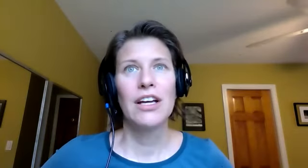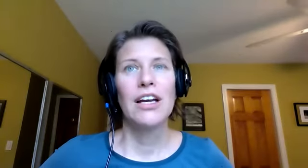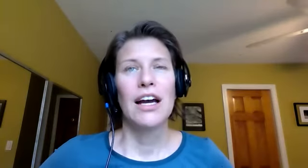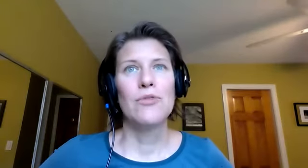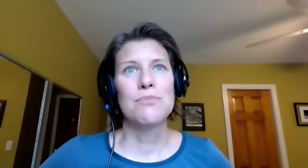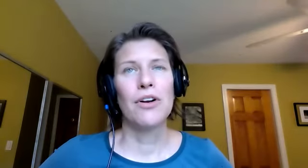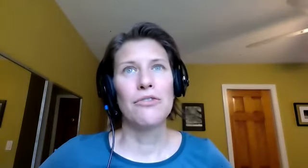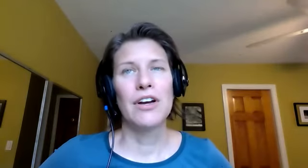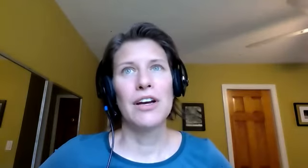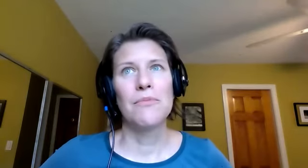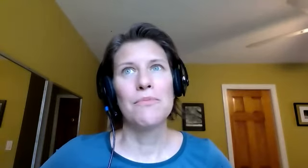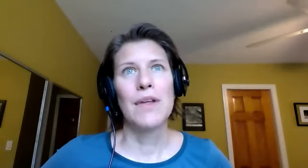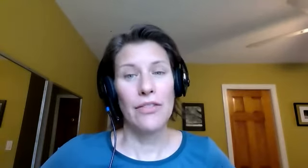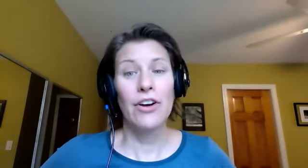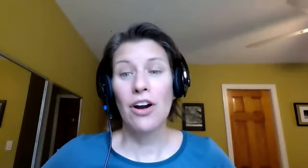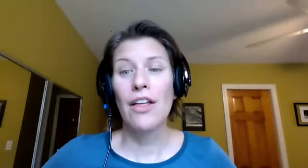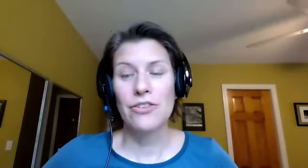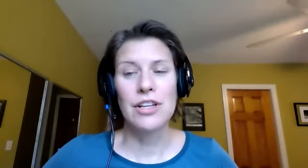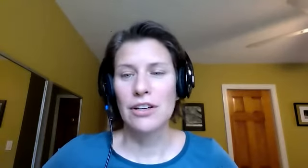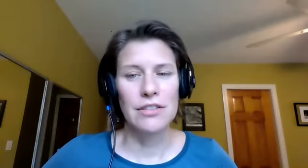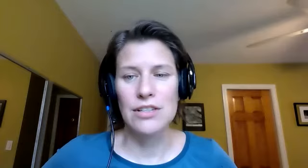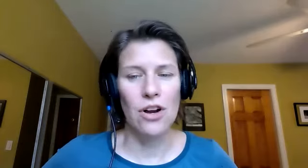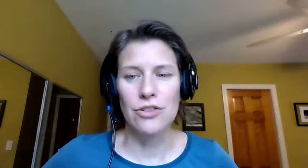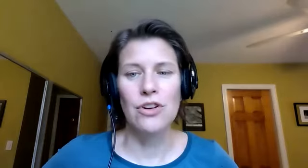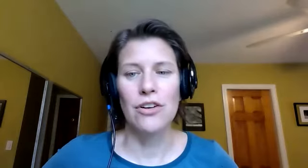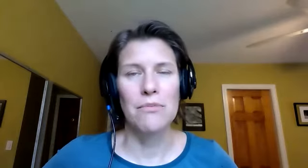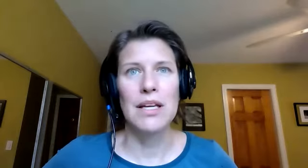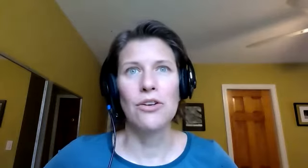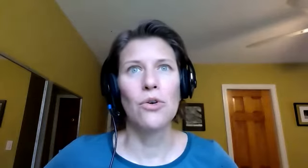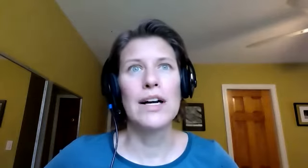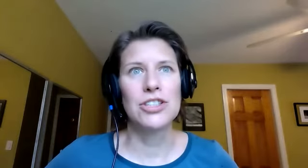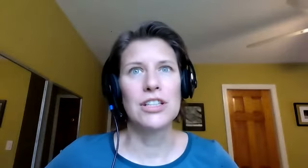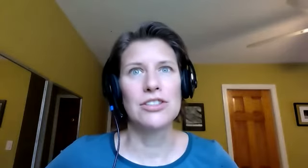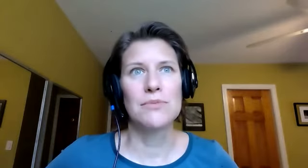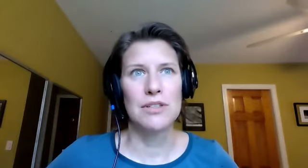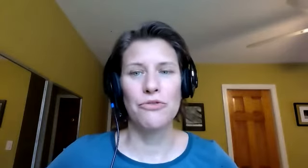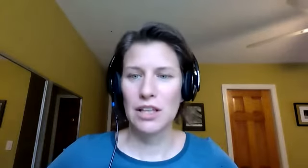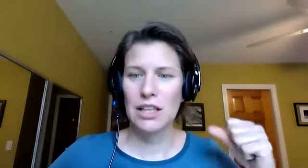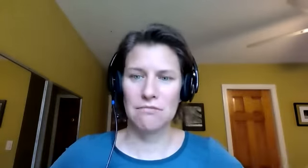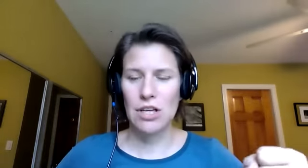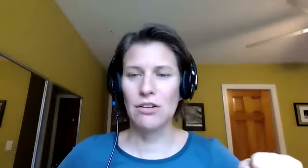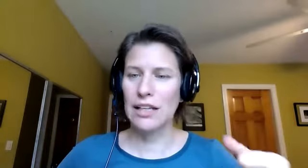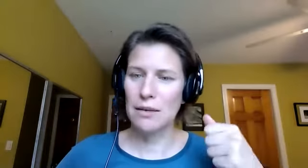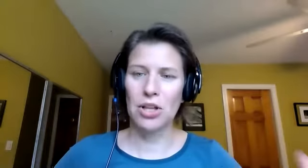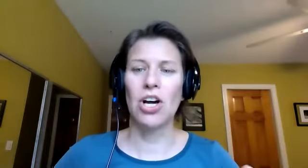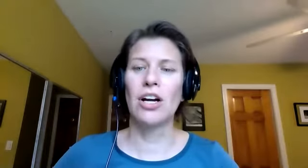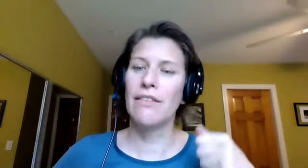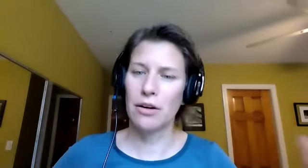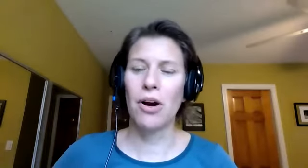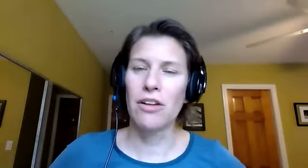I was part of, um, there are others that are stronger, stronger than me, no question in terms of feeling, you know, like they belong and they're a part